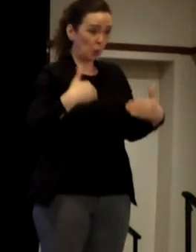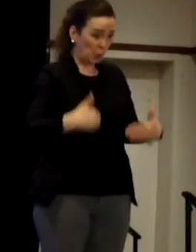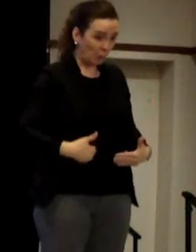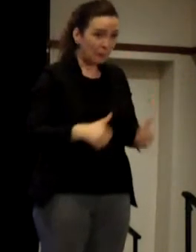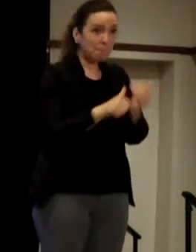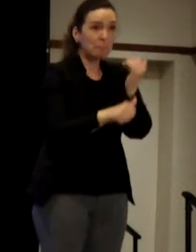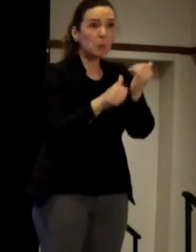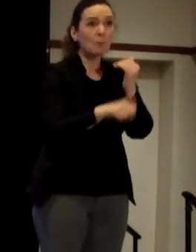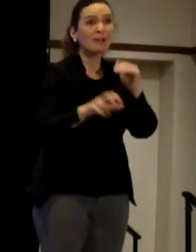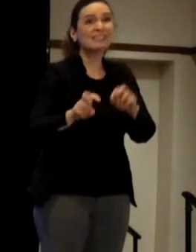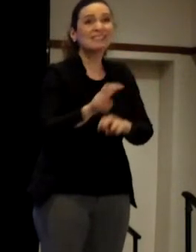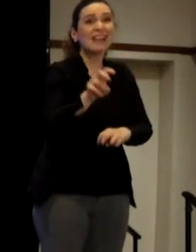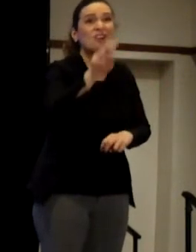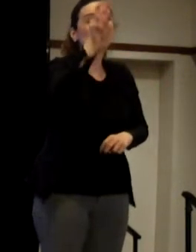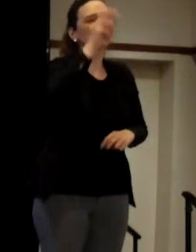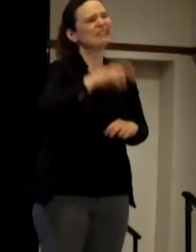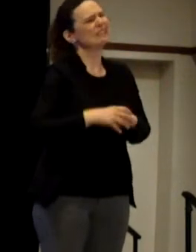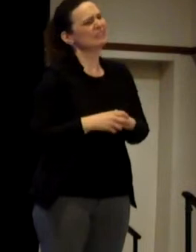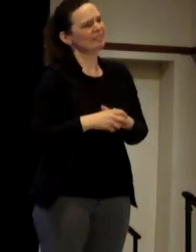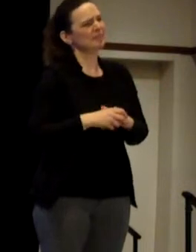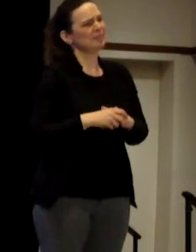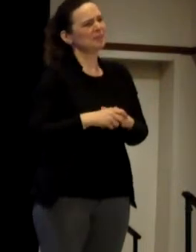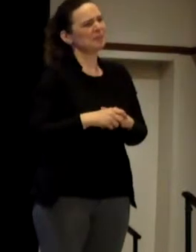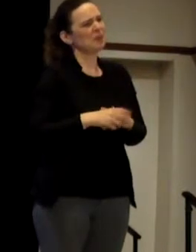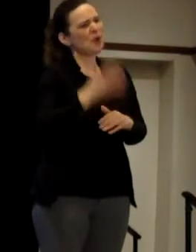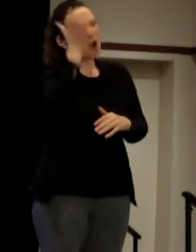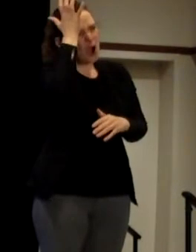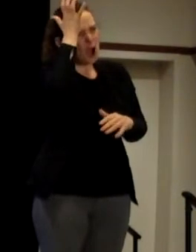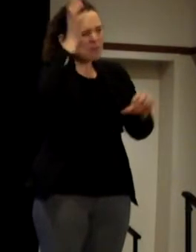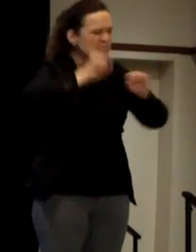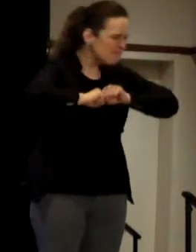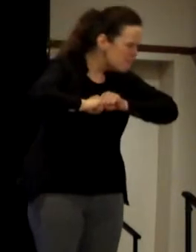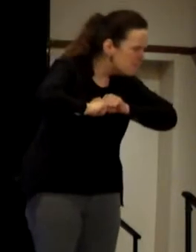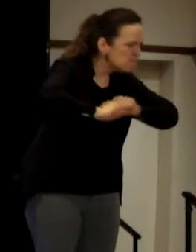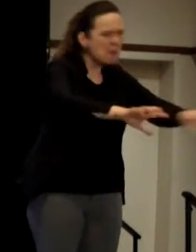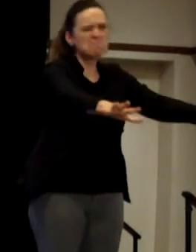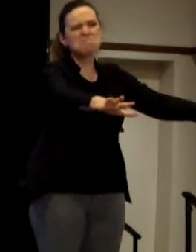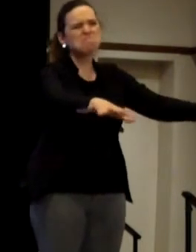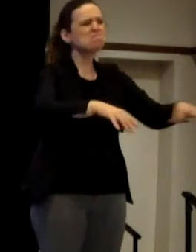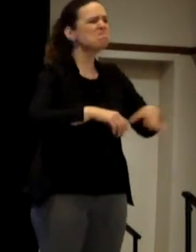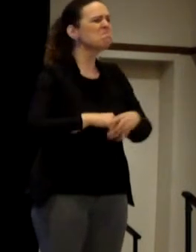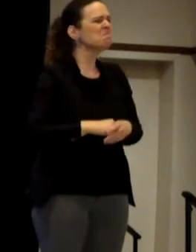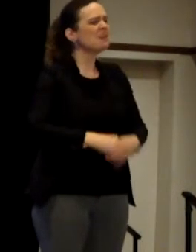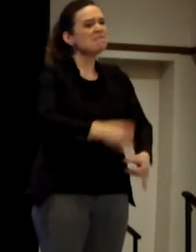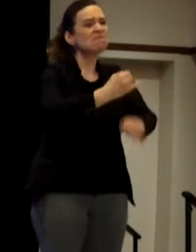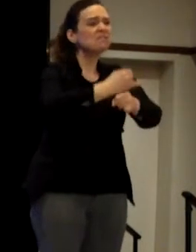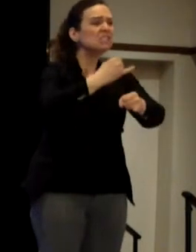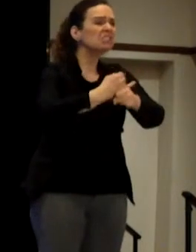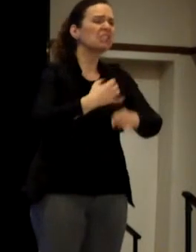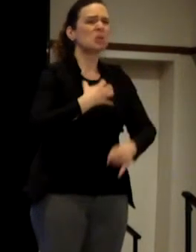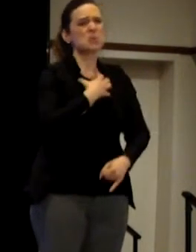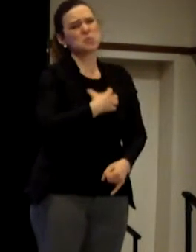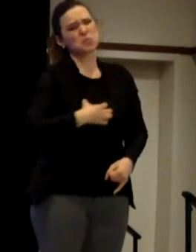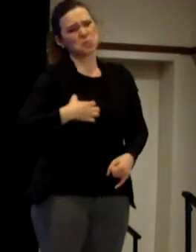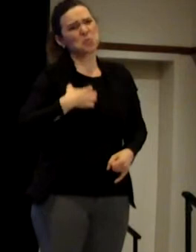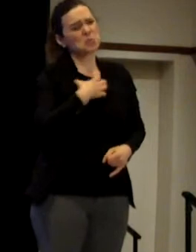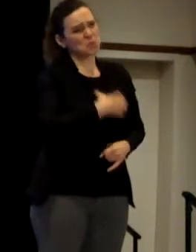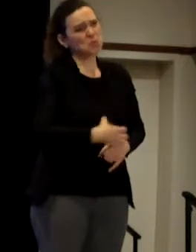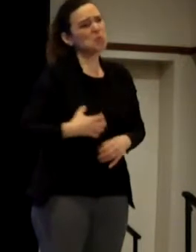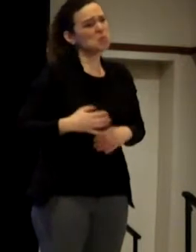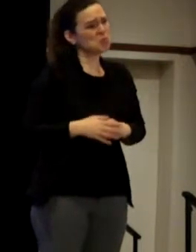complex. Accumulations of garbage everywhere. The facility was in very bad shape. We then cite